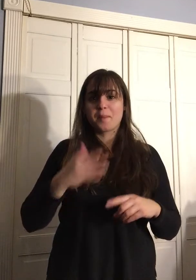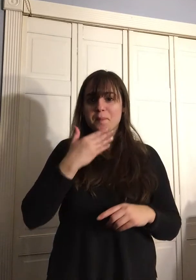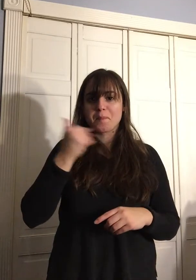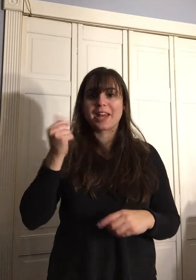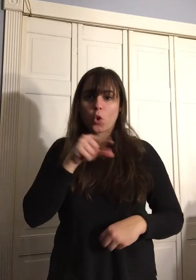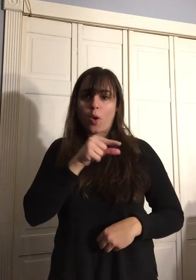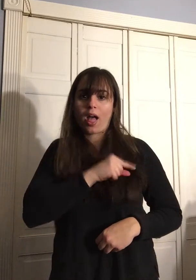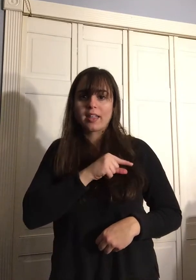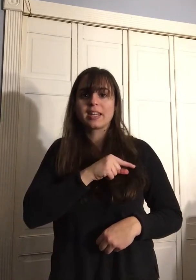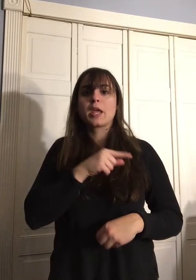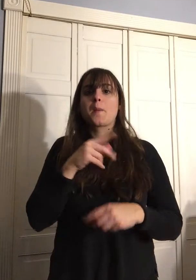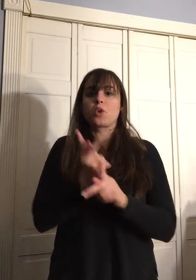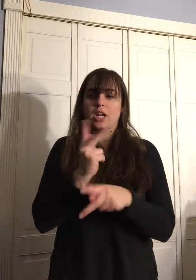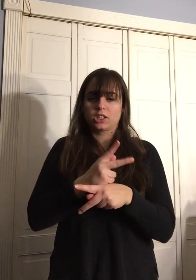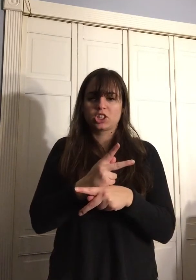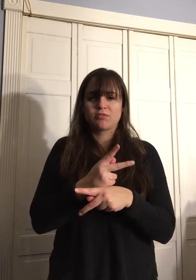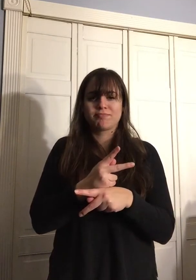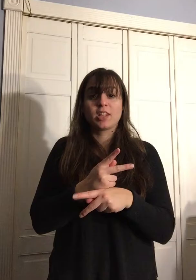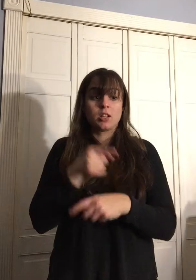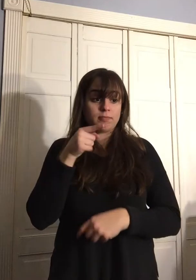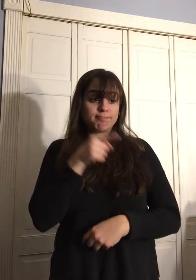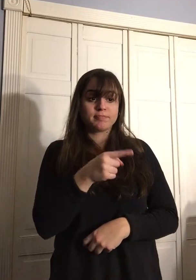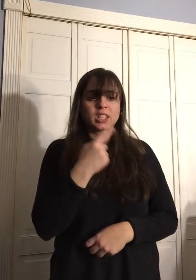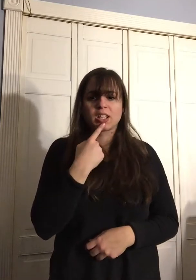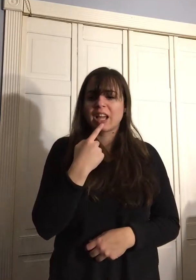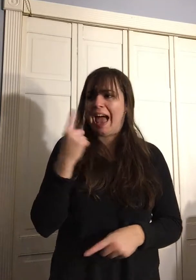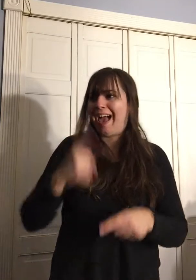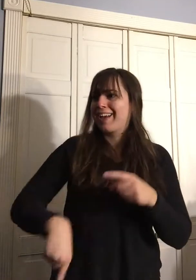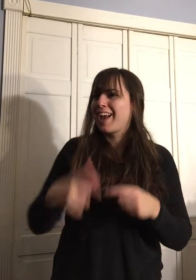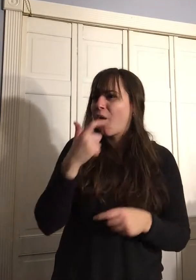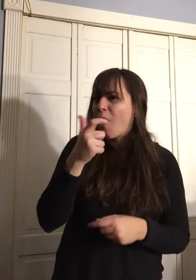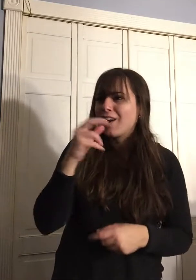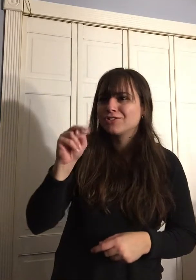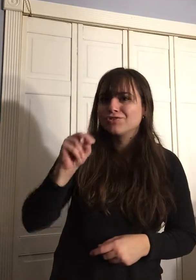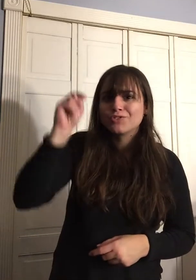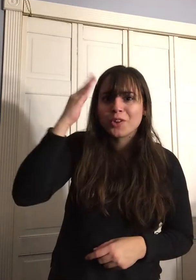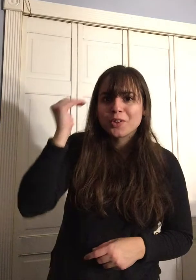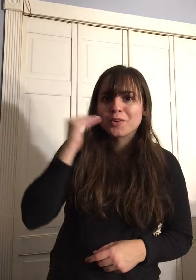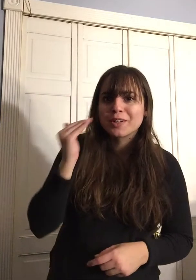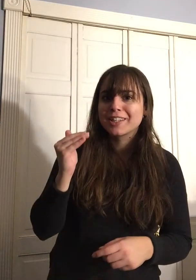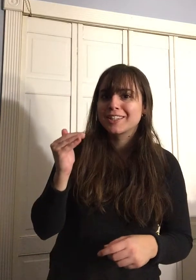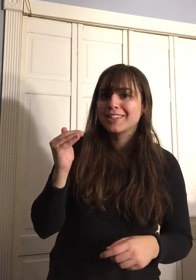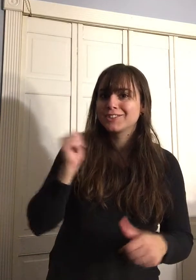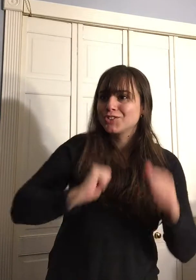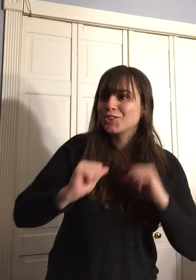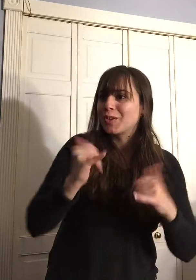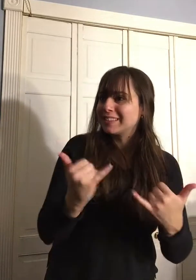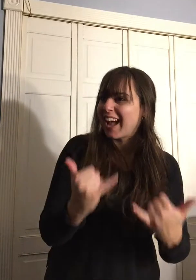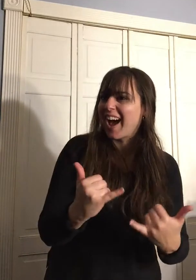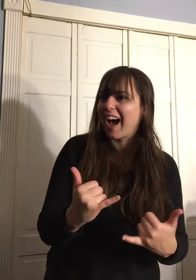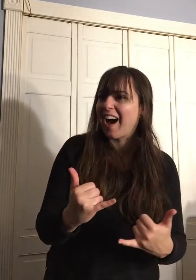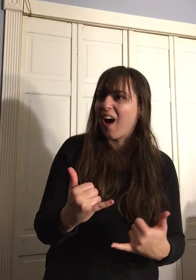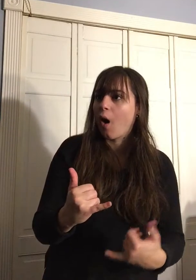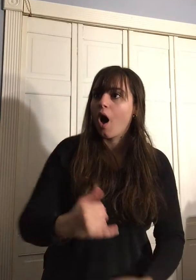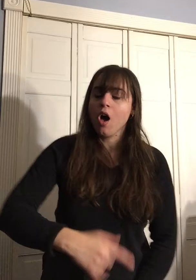And they loved to watch this Chinese drama, a better quality production. And I remember Guard B